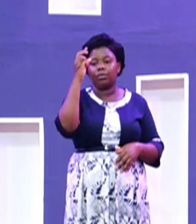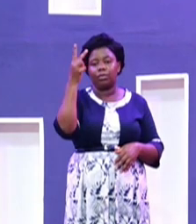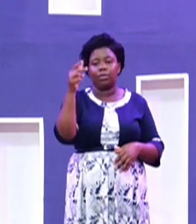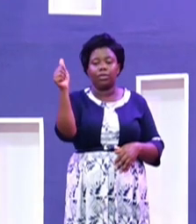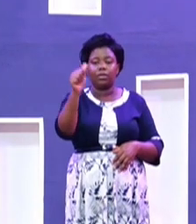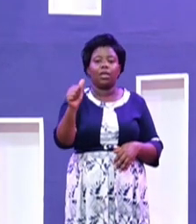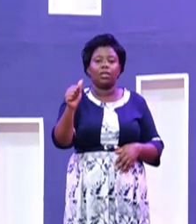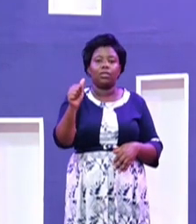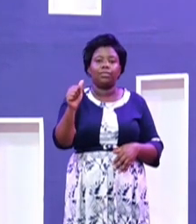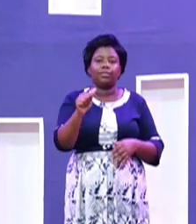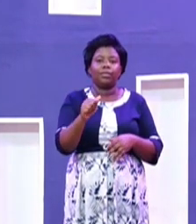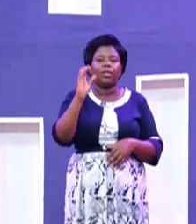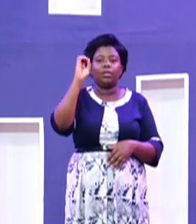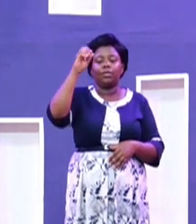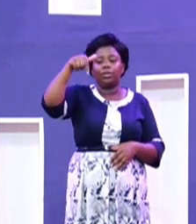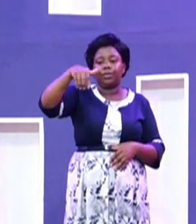0706 540 102